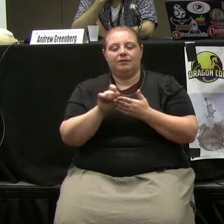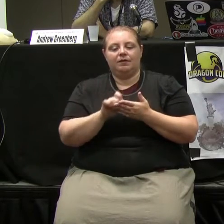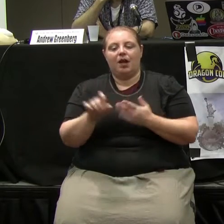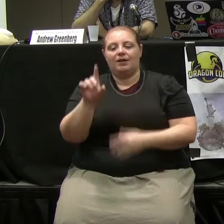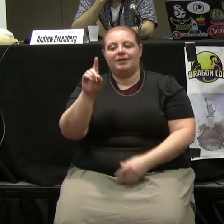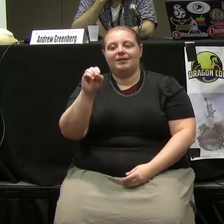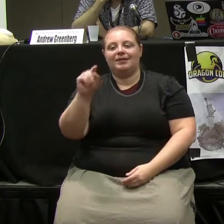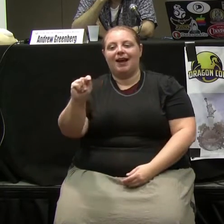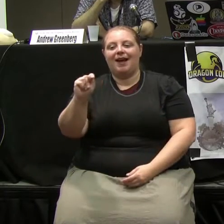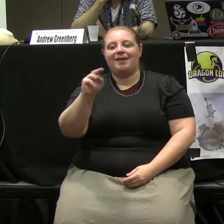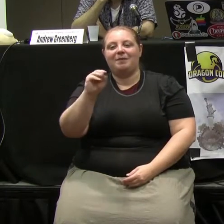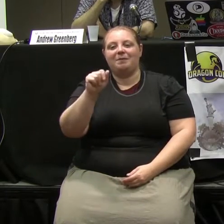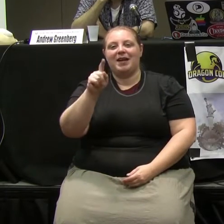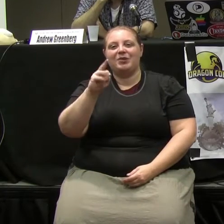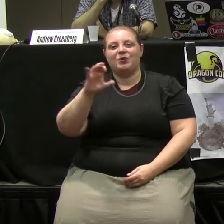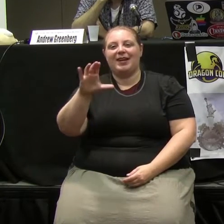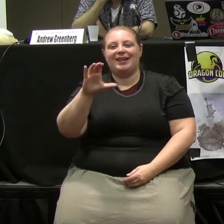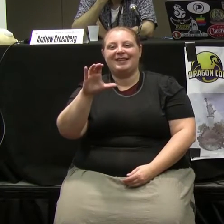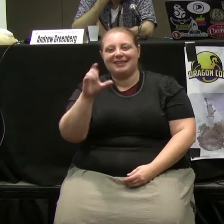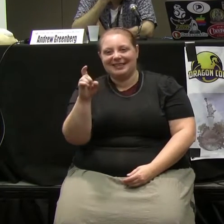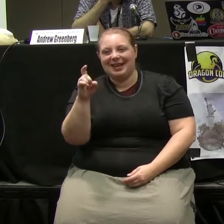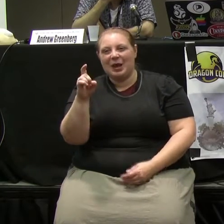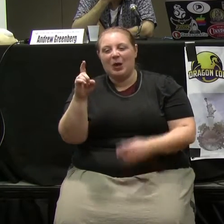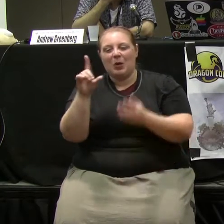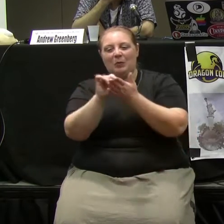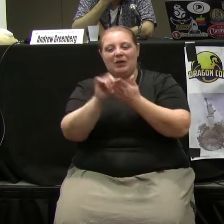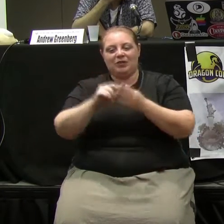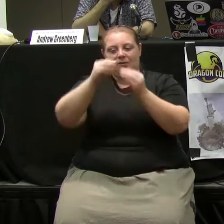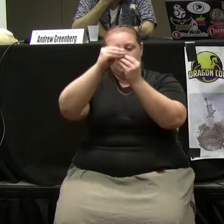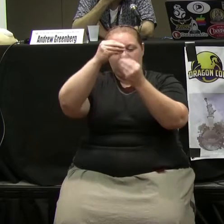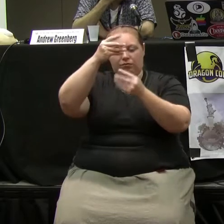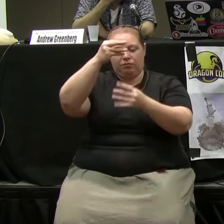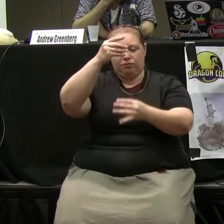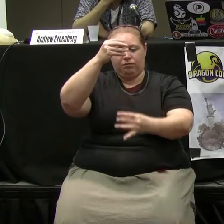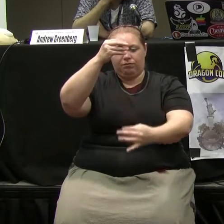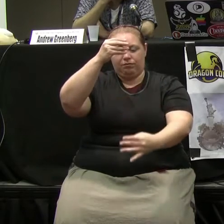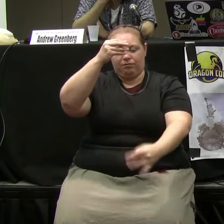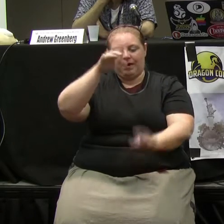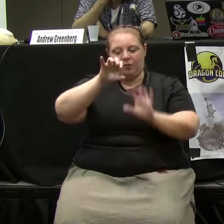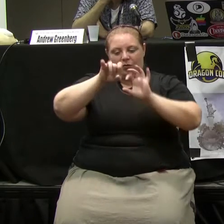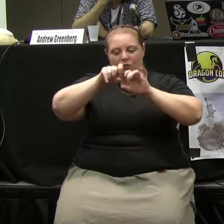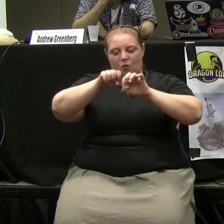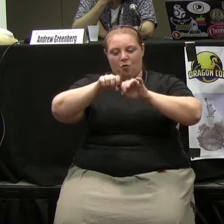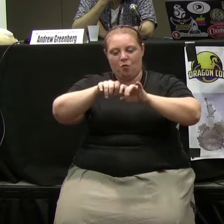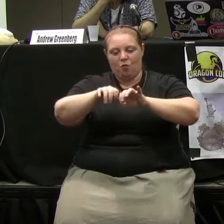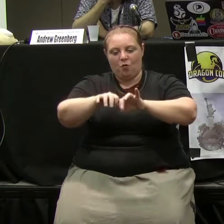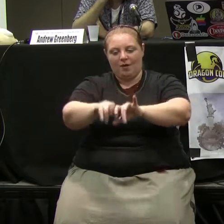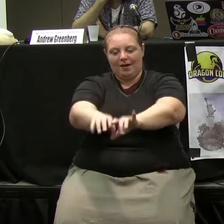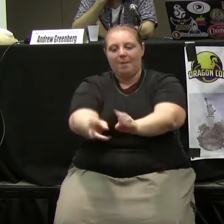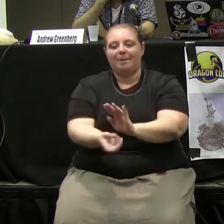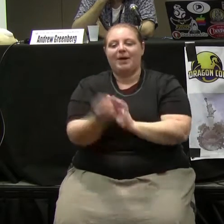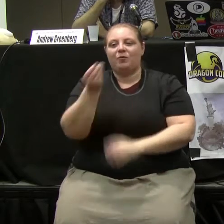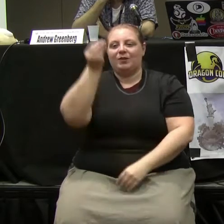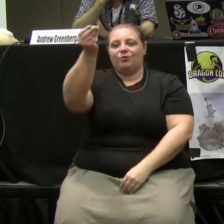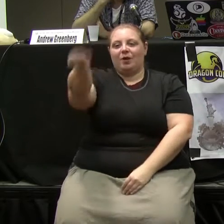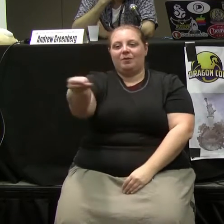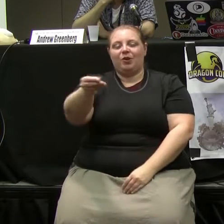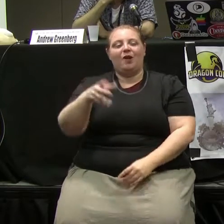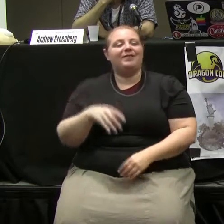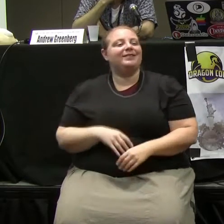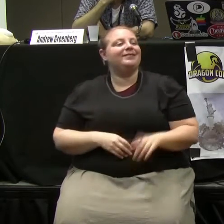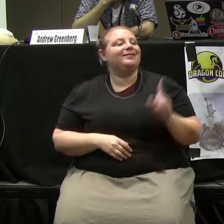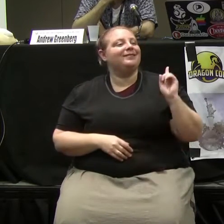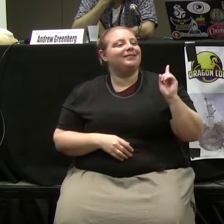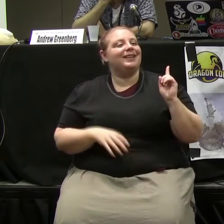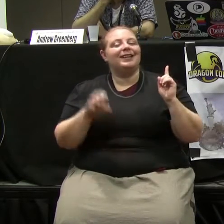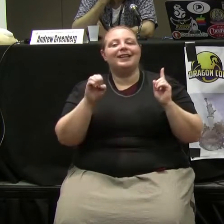matrix printer. And it was just huge, and we rolled that up and dropped that off at the governor's office. Our colleagues in the